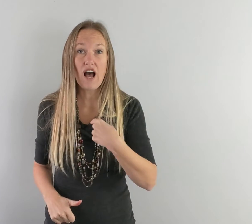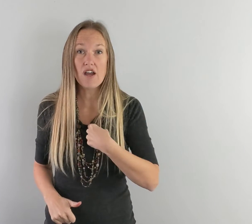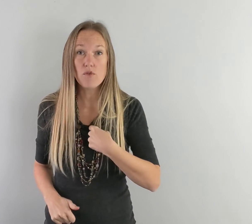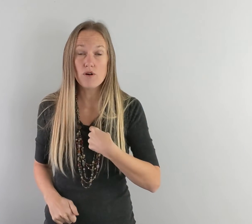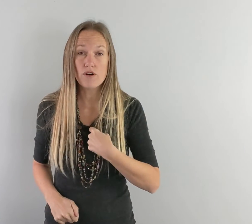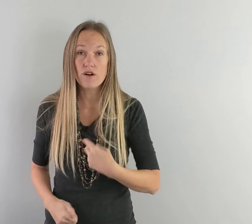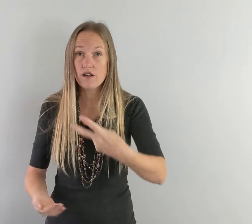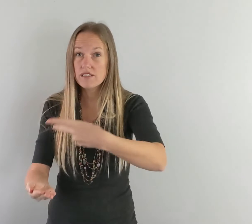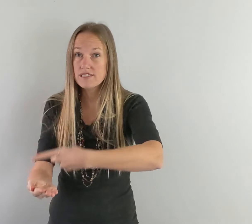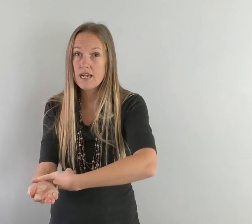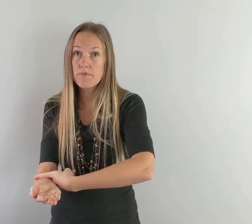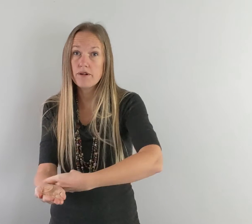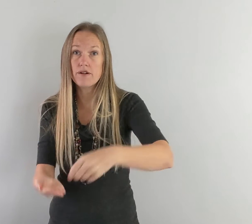I were a shepherd,